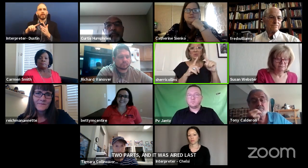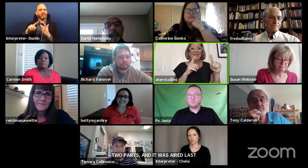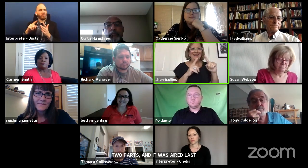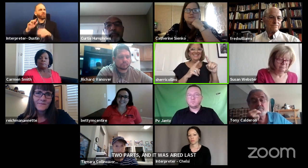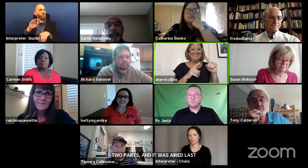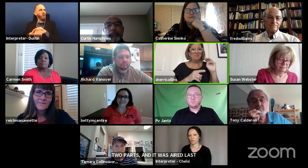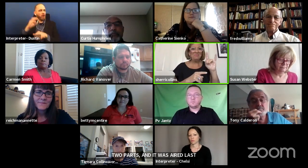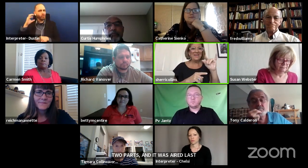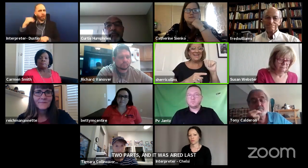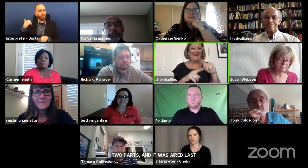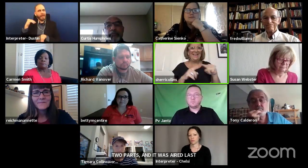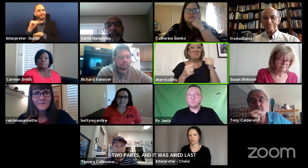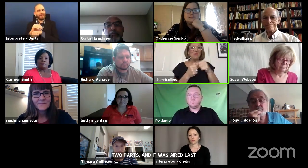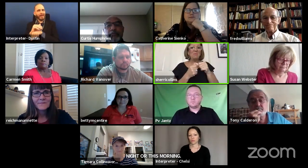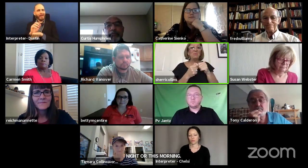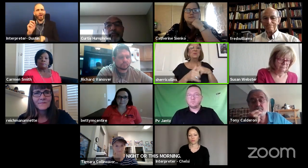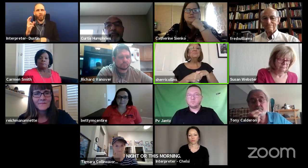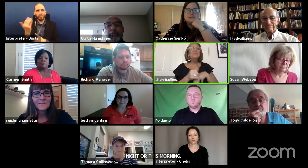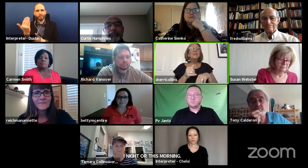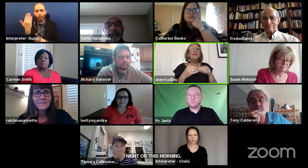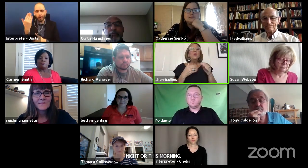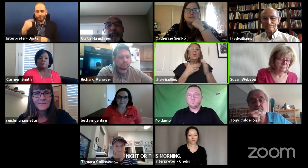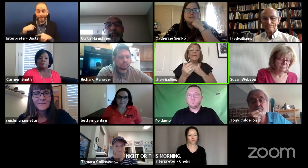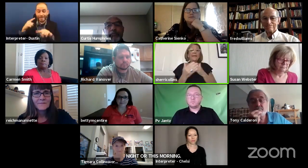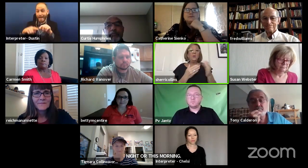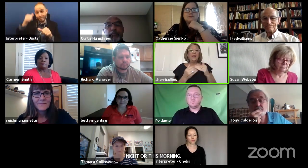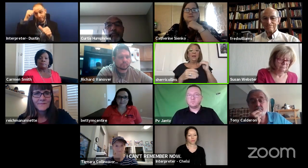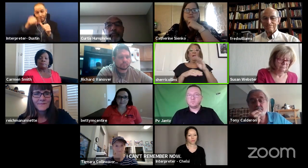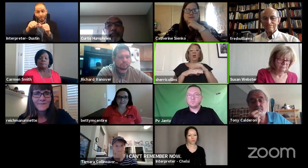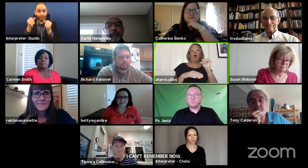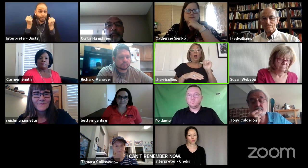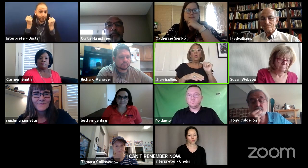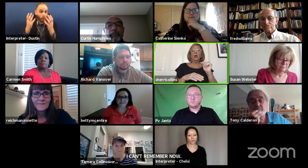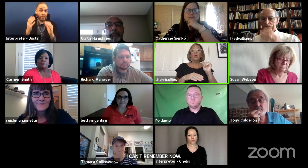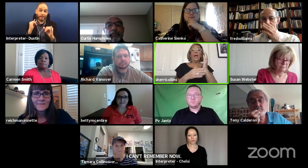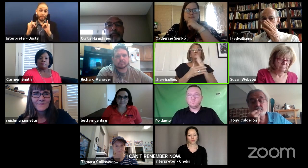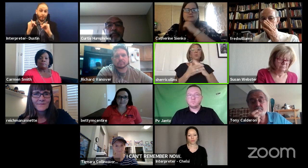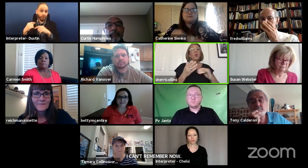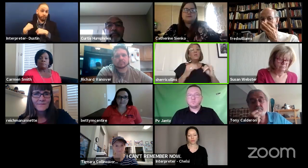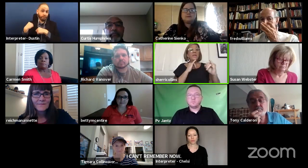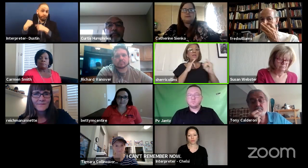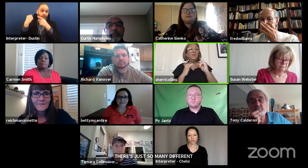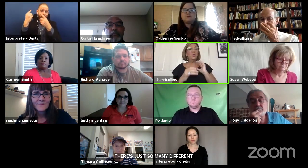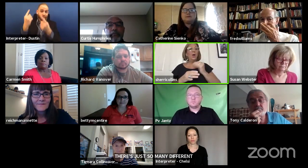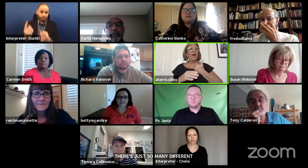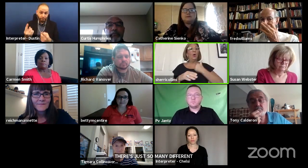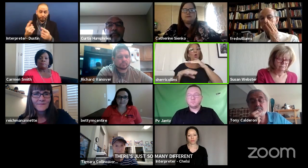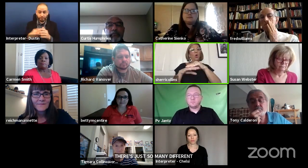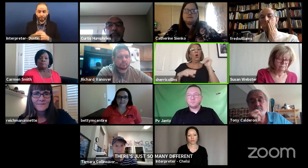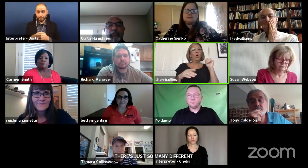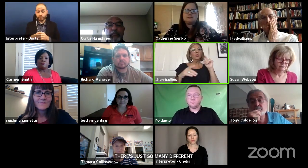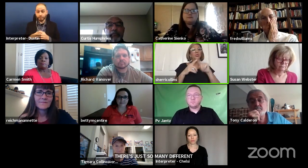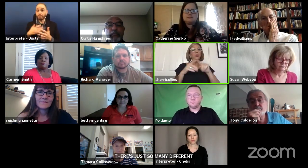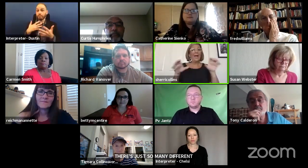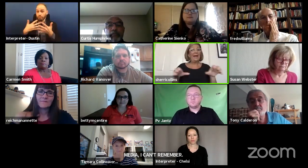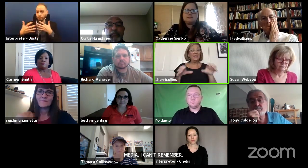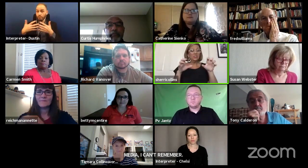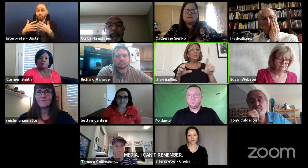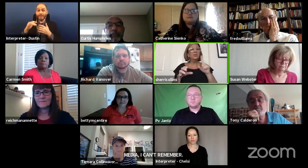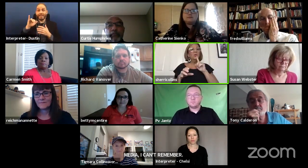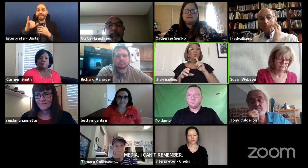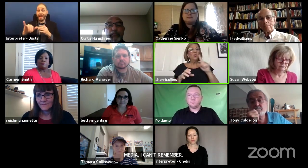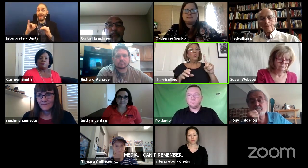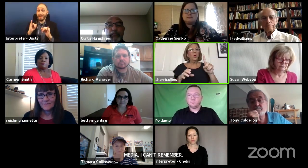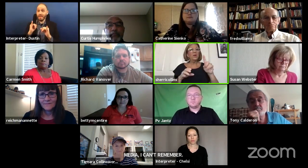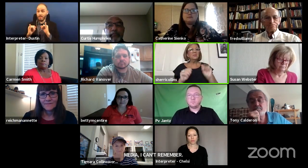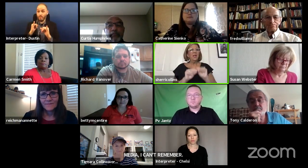just so many different media, I can't remember. Well, anyway, our call, as part of the interview, our call to